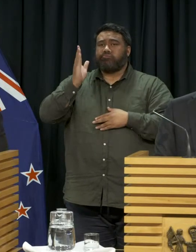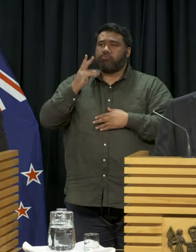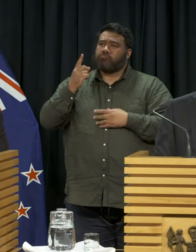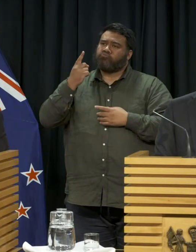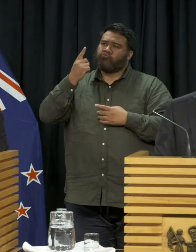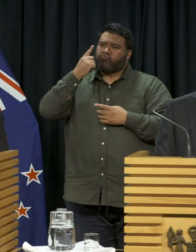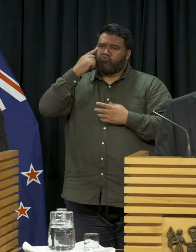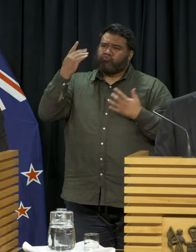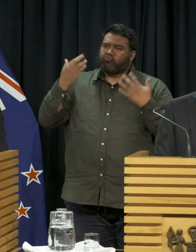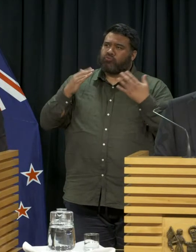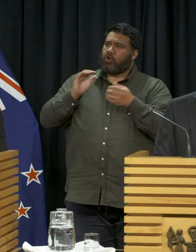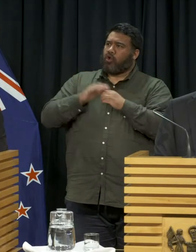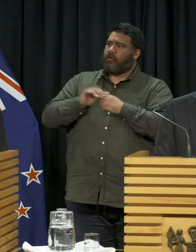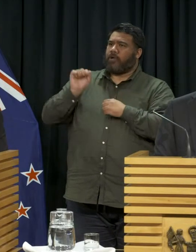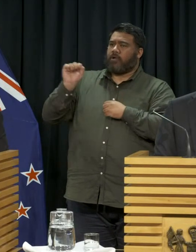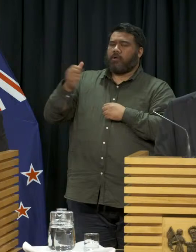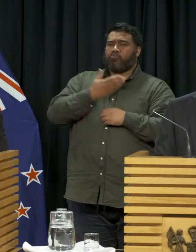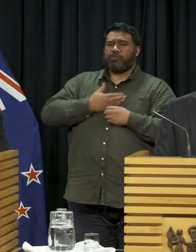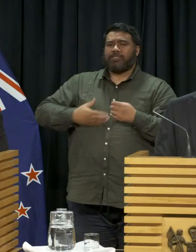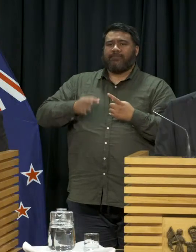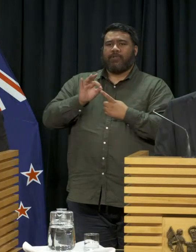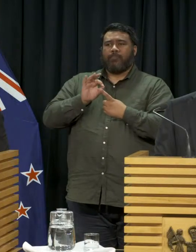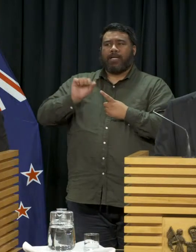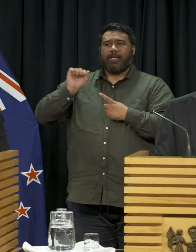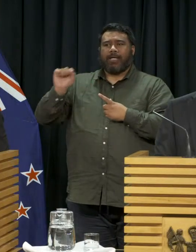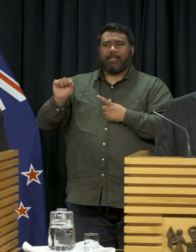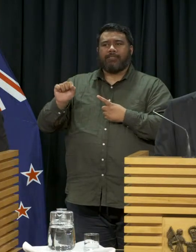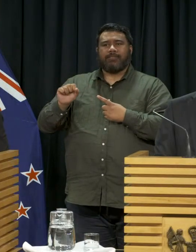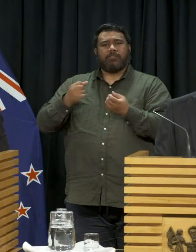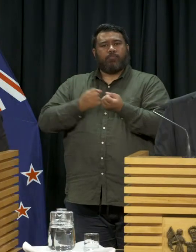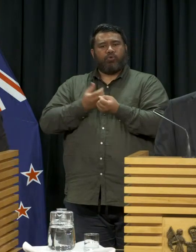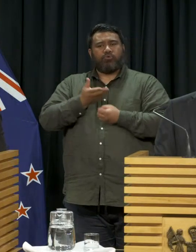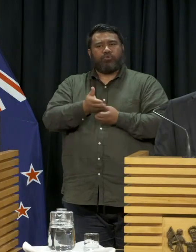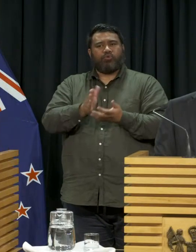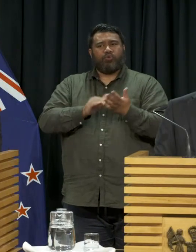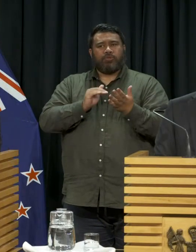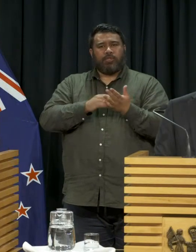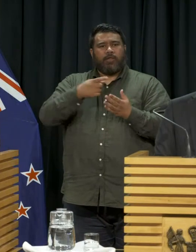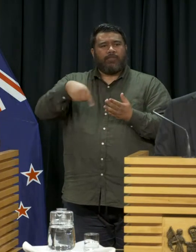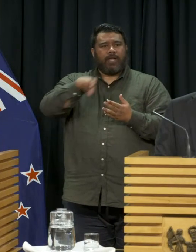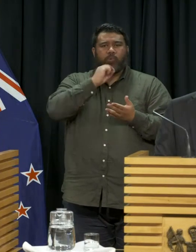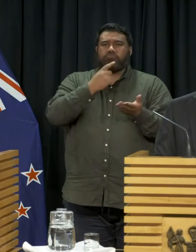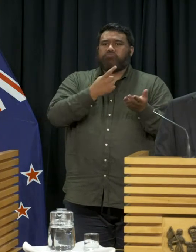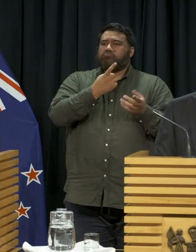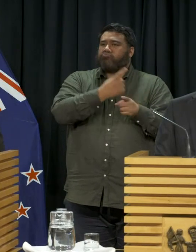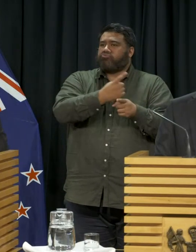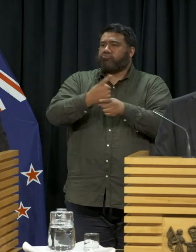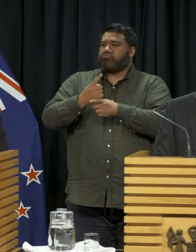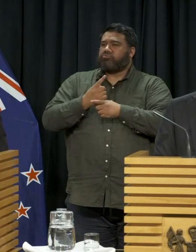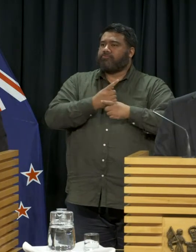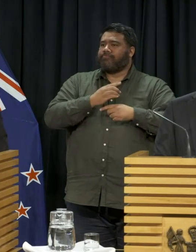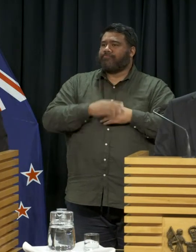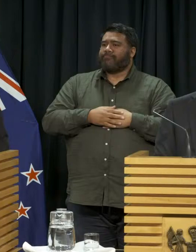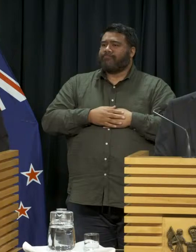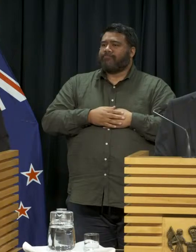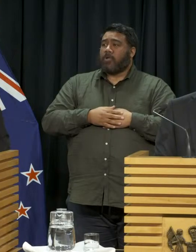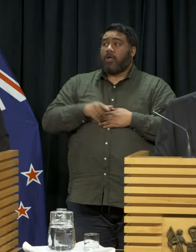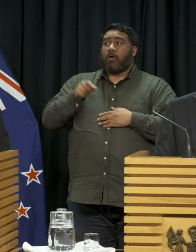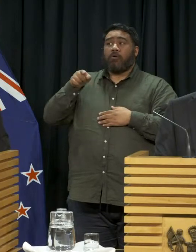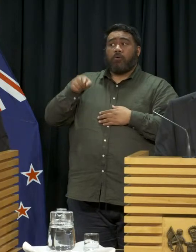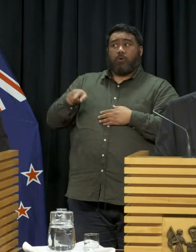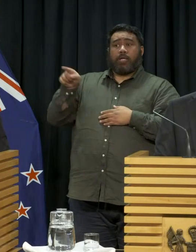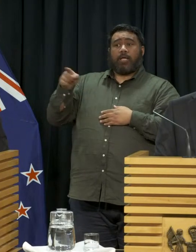contribution that His Royal Highness had within New Zealand as well. You know, that conviction was significant, particularly for our armed